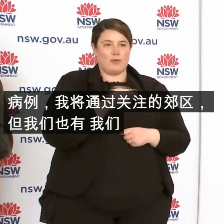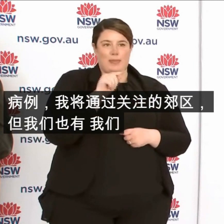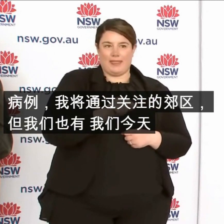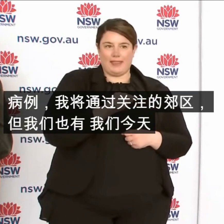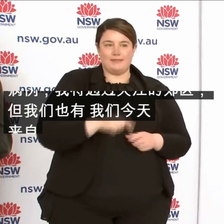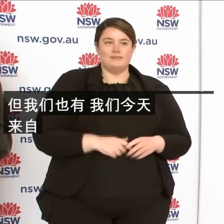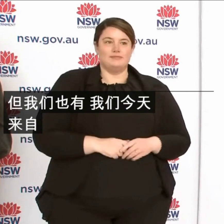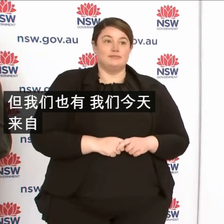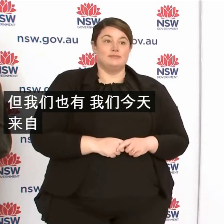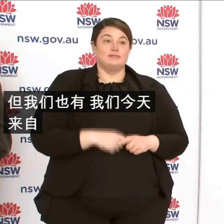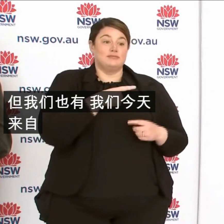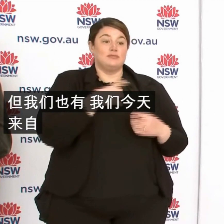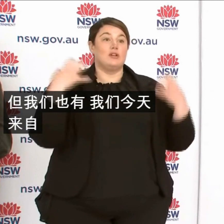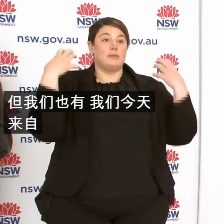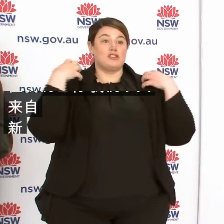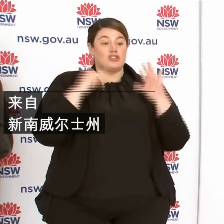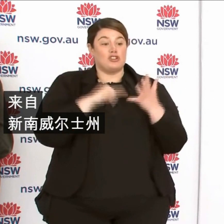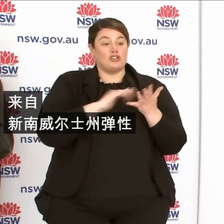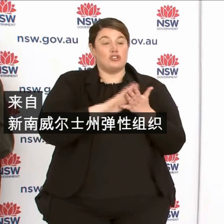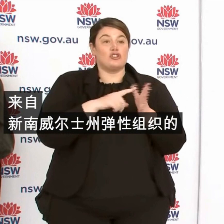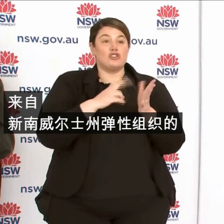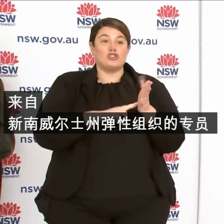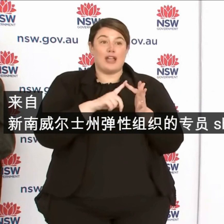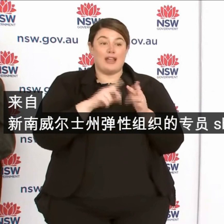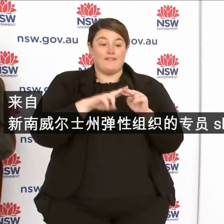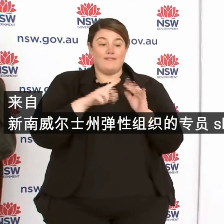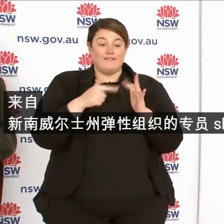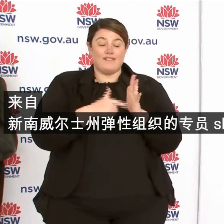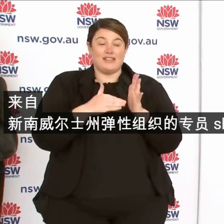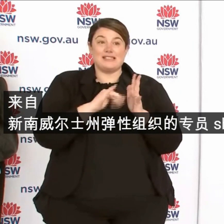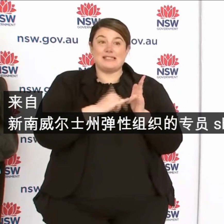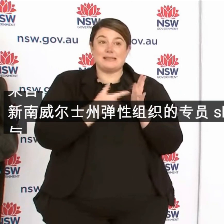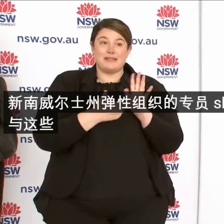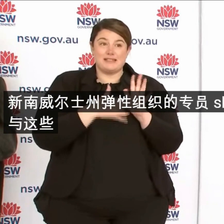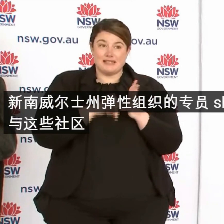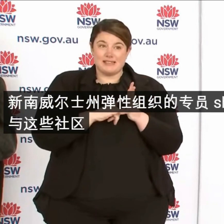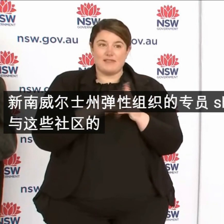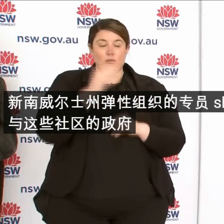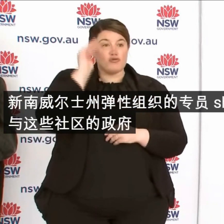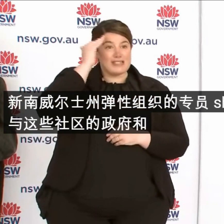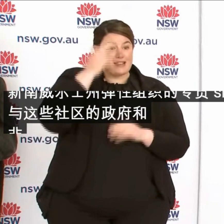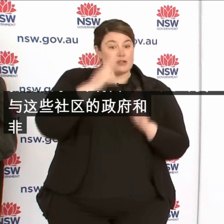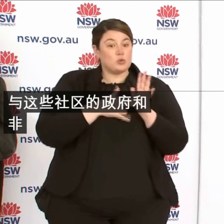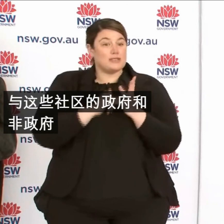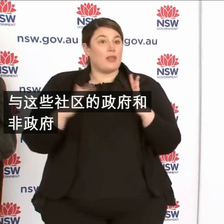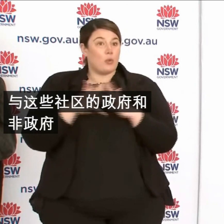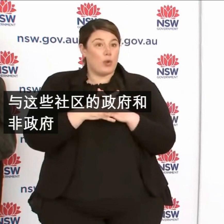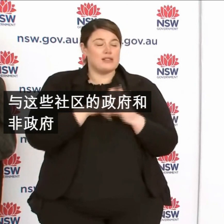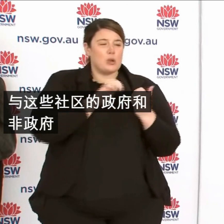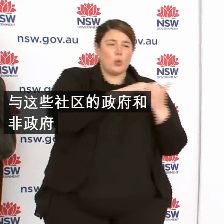also have with us today Commissioner Shane Fitzsimmons from Resilience New South Wales, who has been working closely with government and